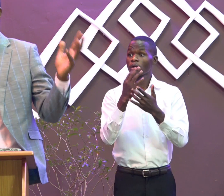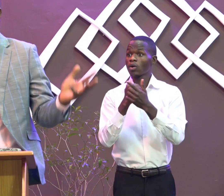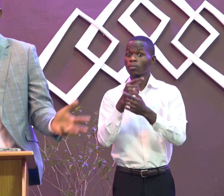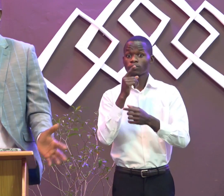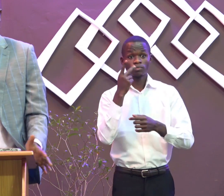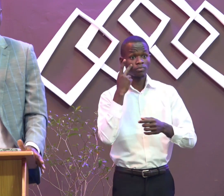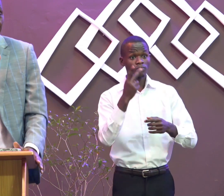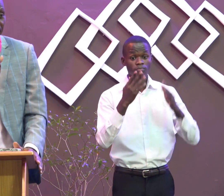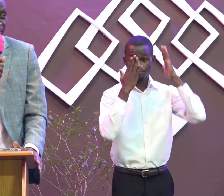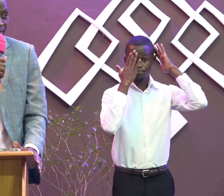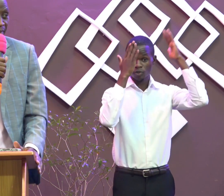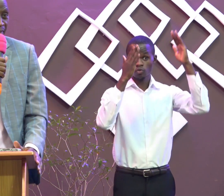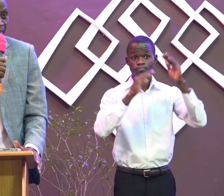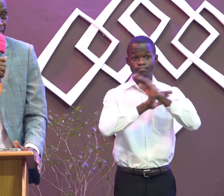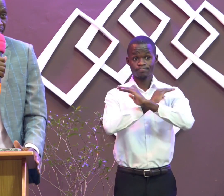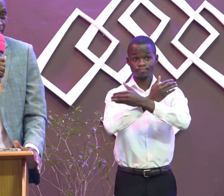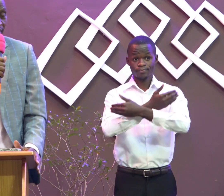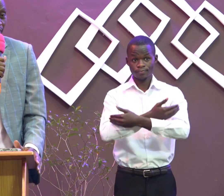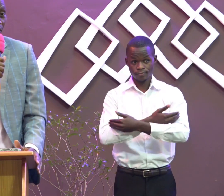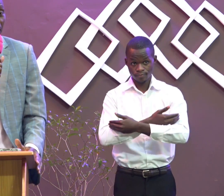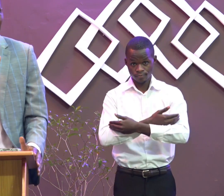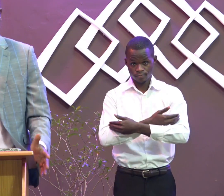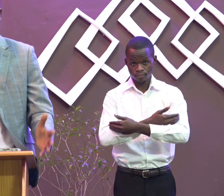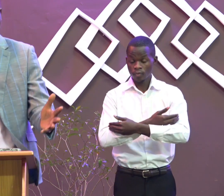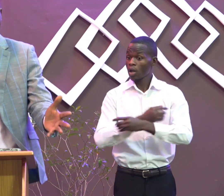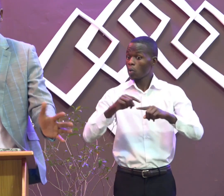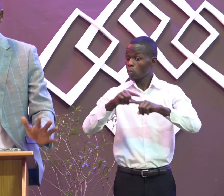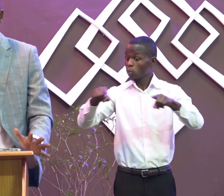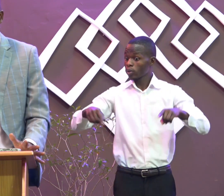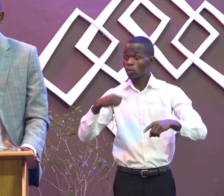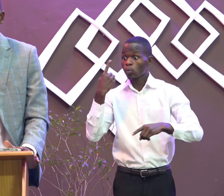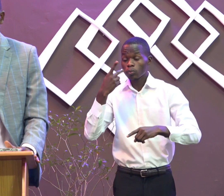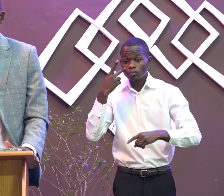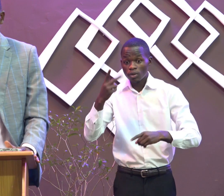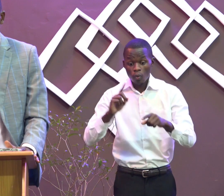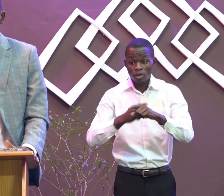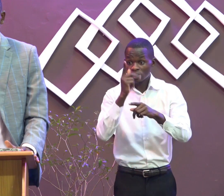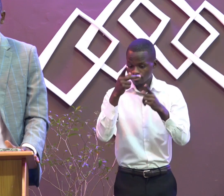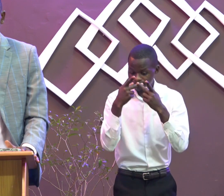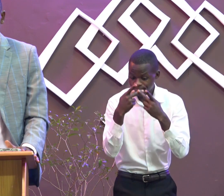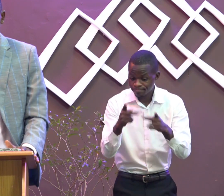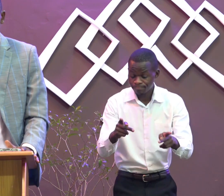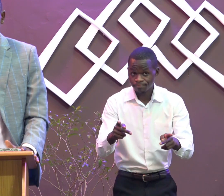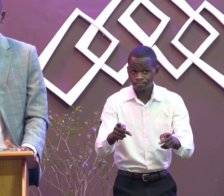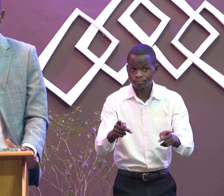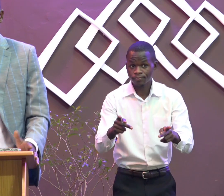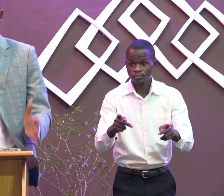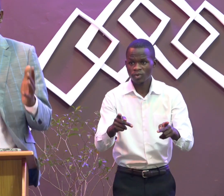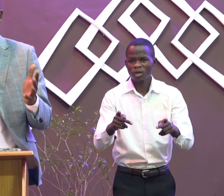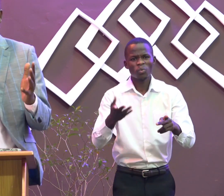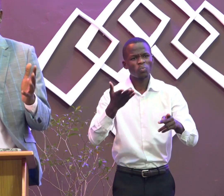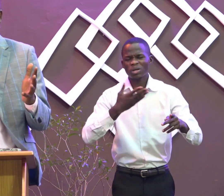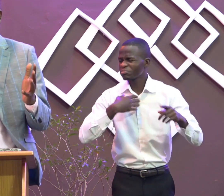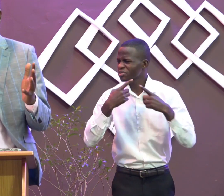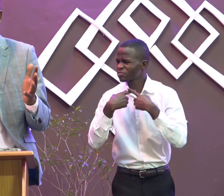Bishop Senfuma. The bishop that you've seen, those those of us that saw him at the beginning. Tuine